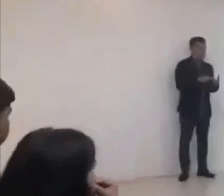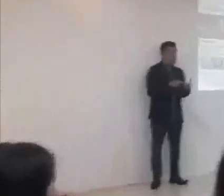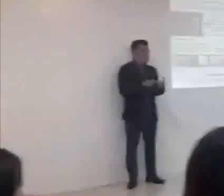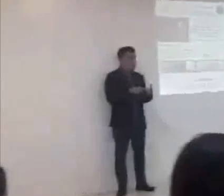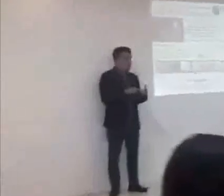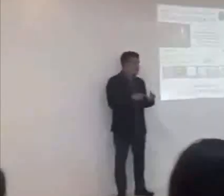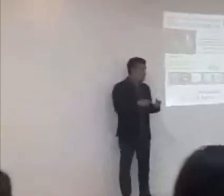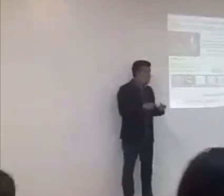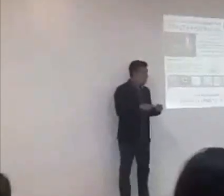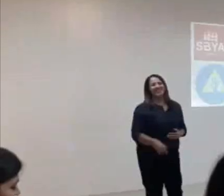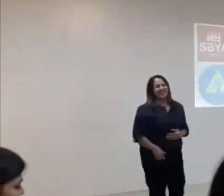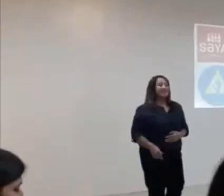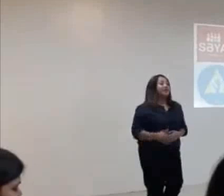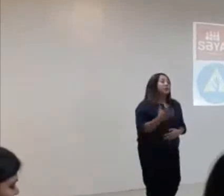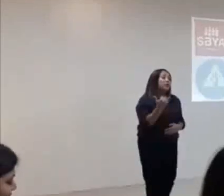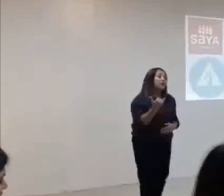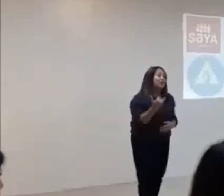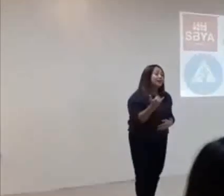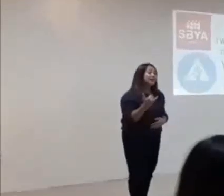With.